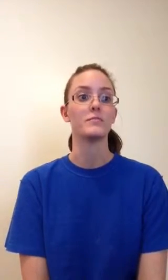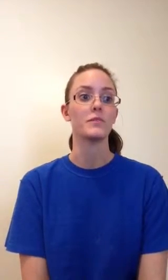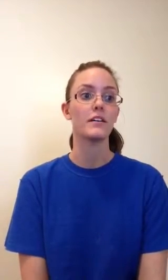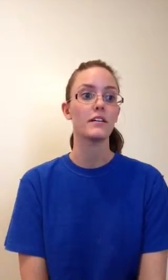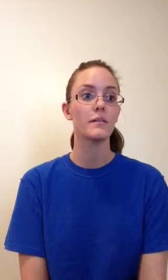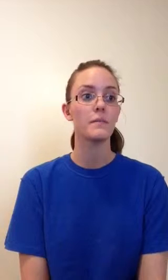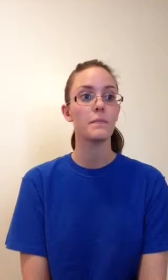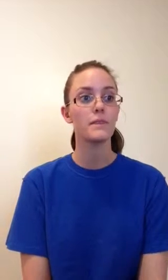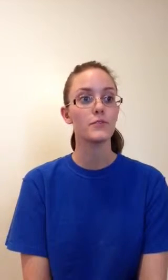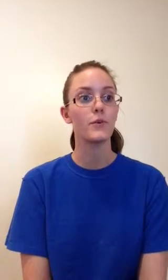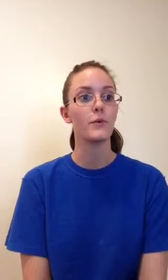Facebook. So